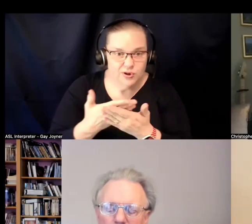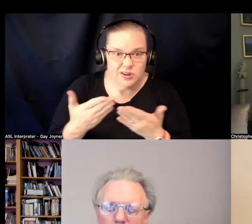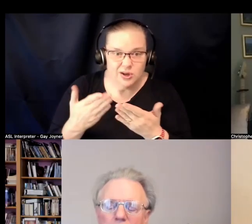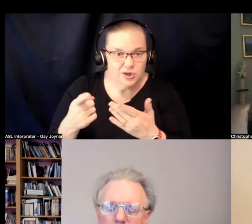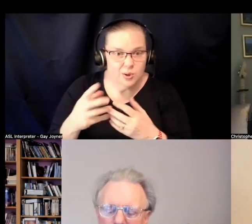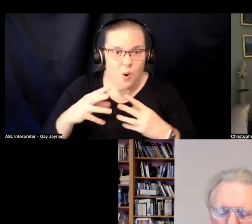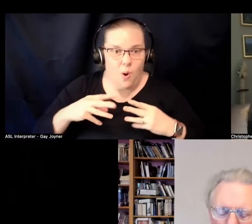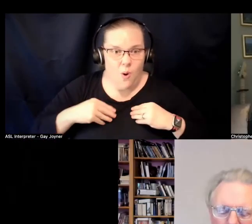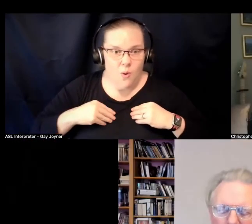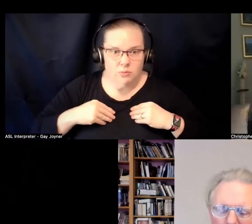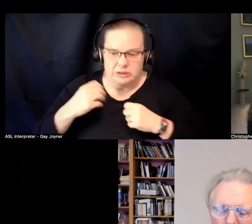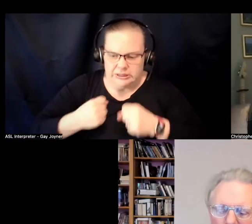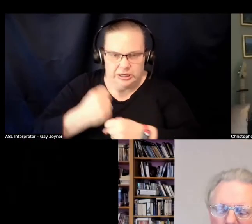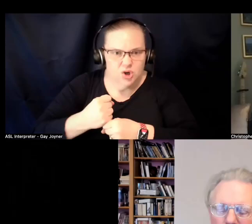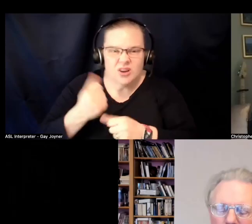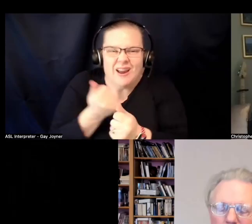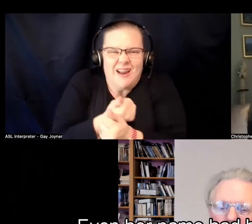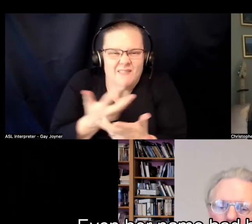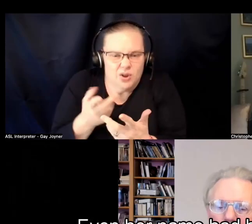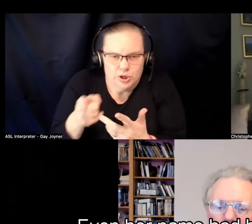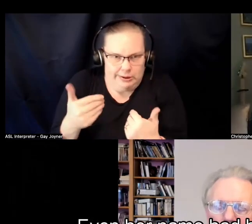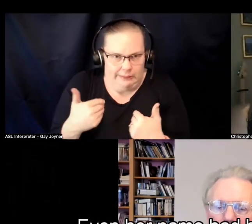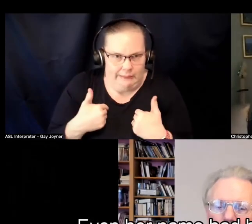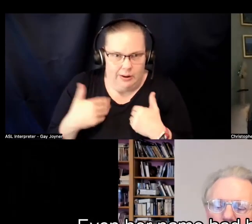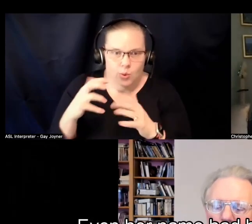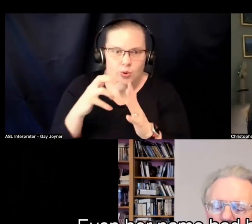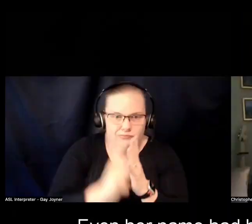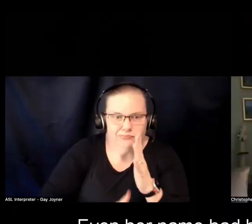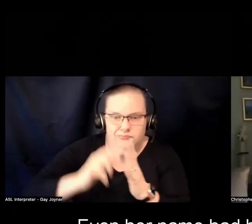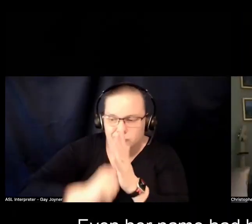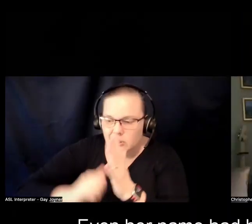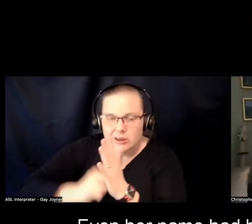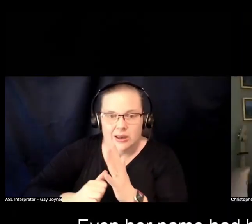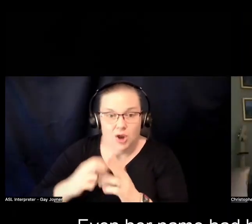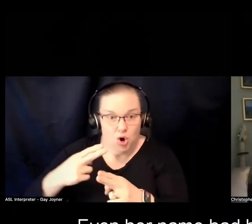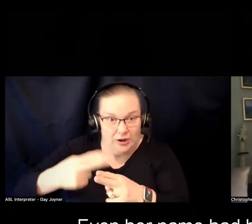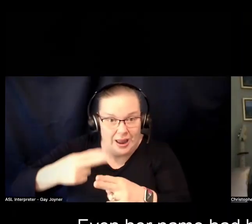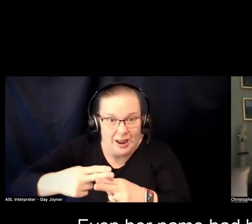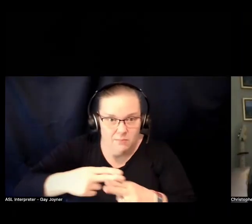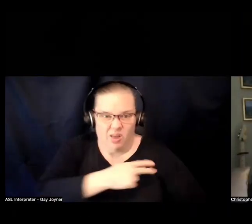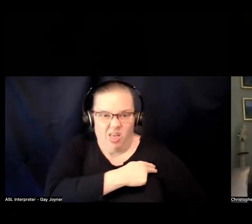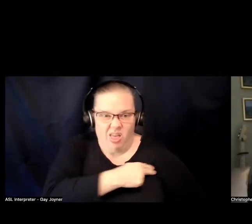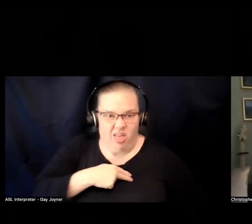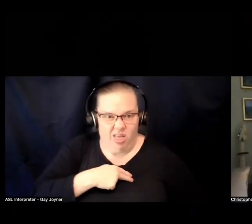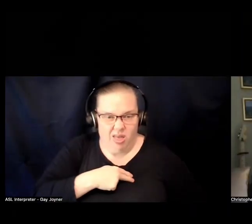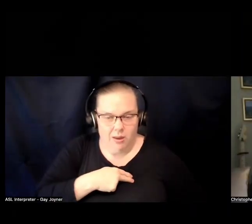years. Everything had been taken from her. Even her name had been blotted out by the Nazi stamp, Juden.